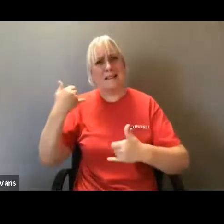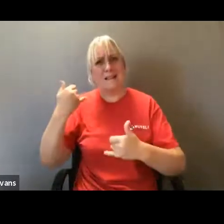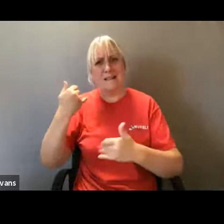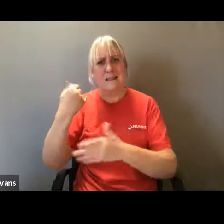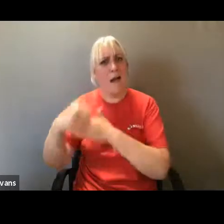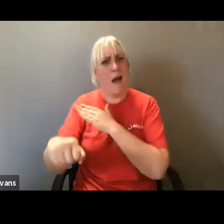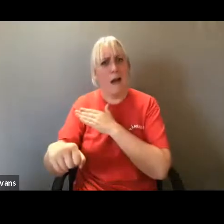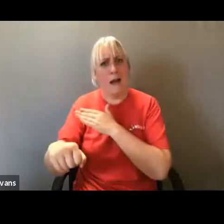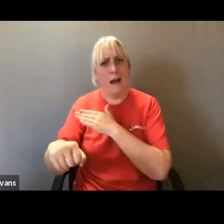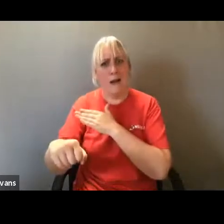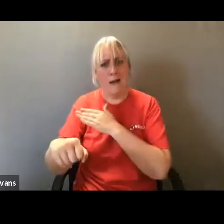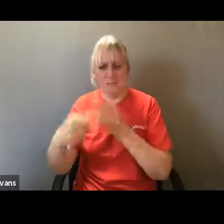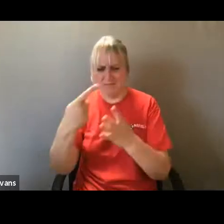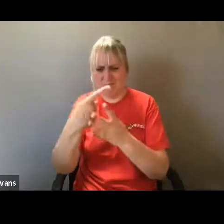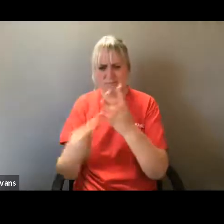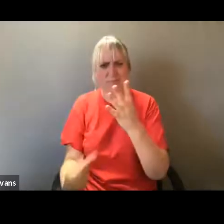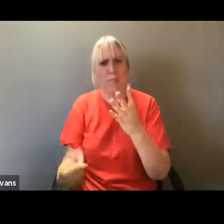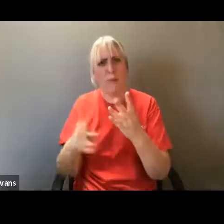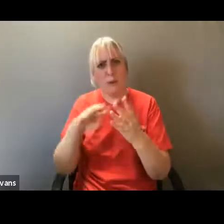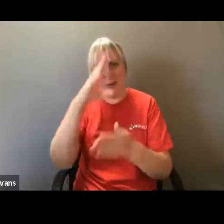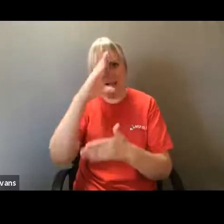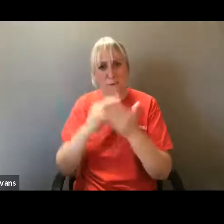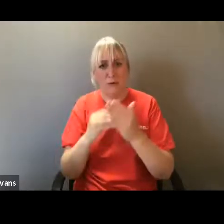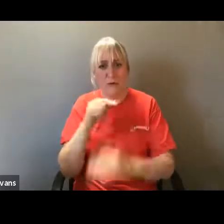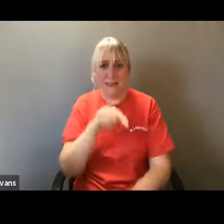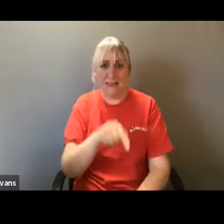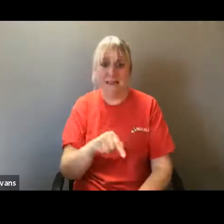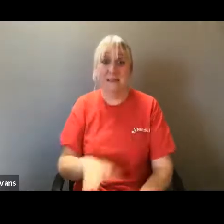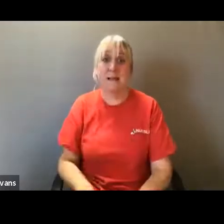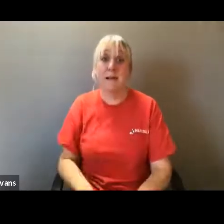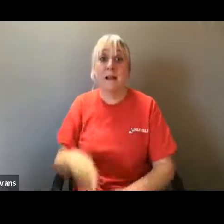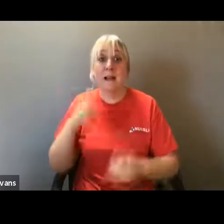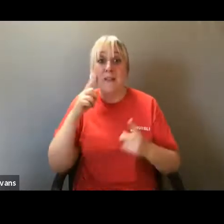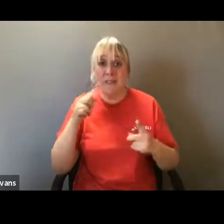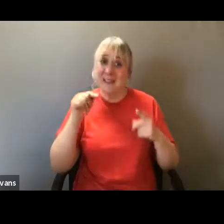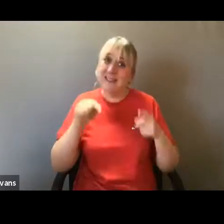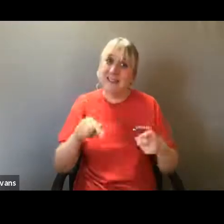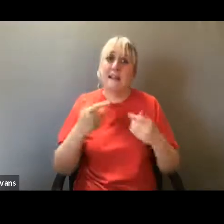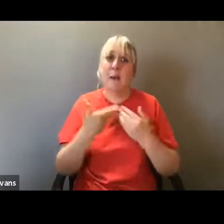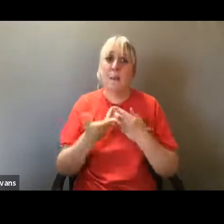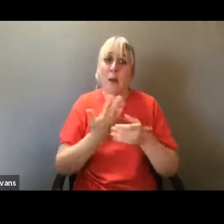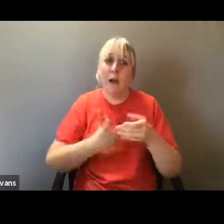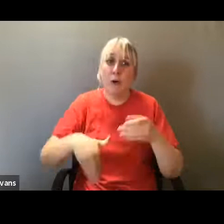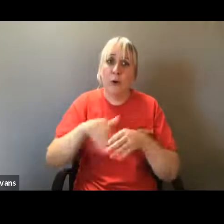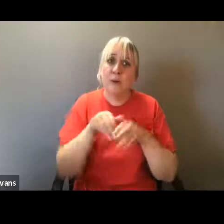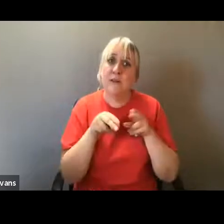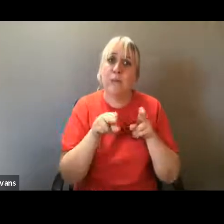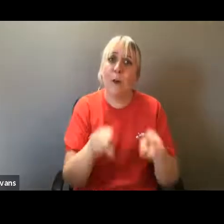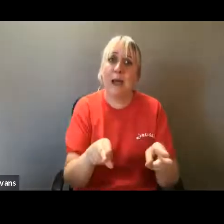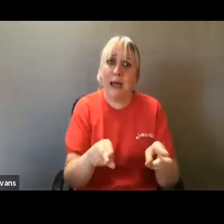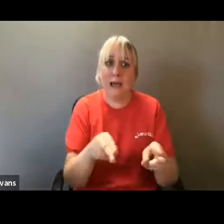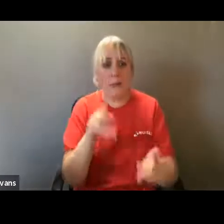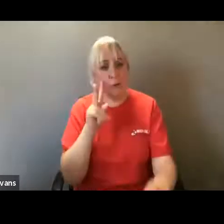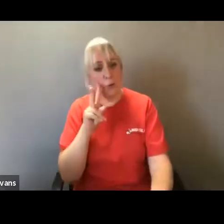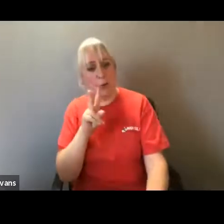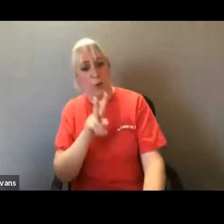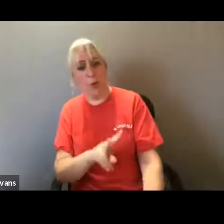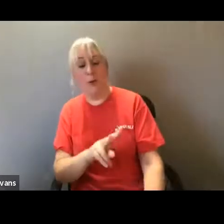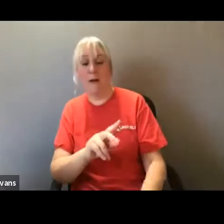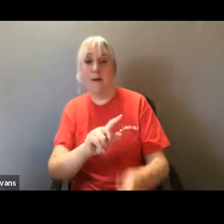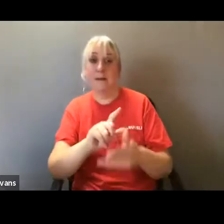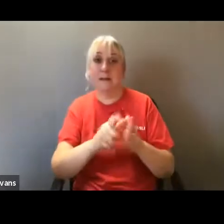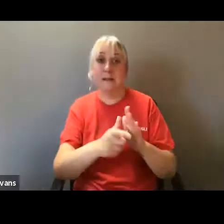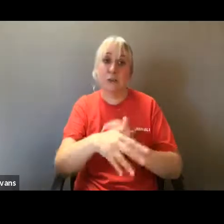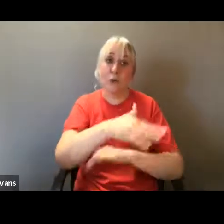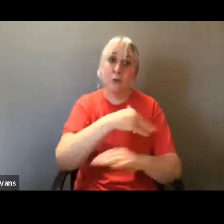experience. And I think this is a much more inclusive way of understanding the social model that could enable more people to identify under it.